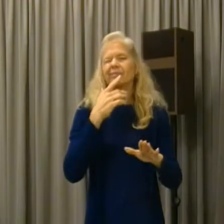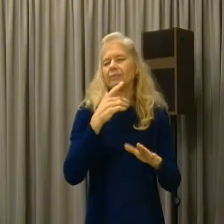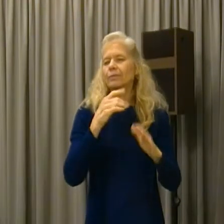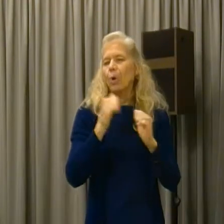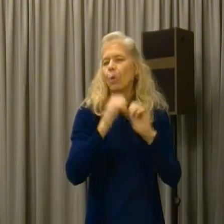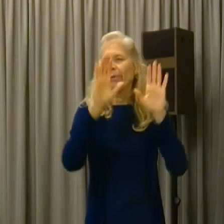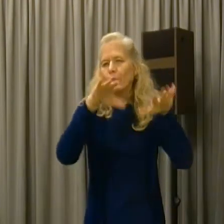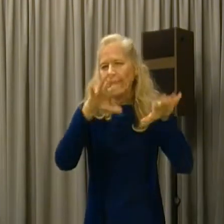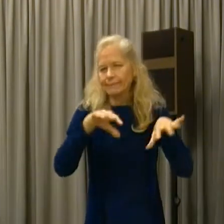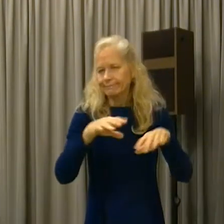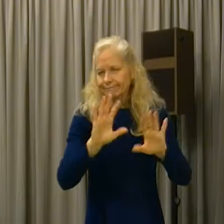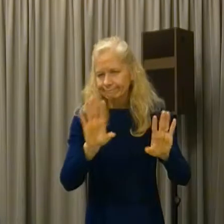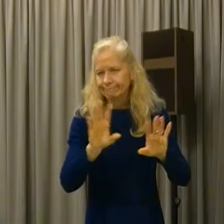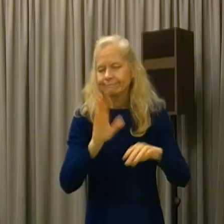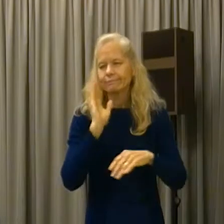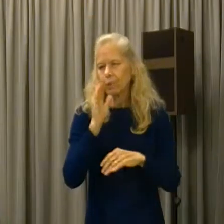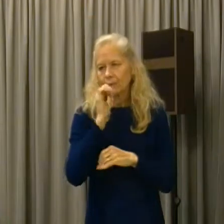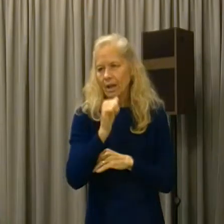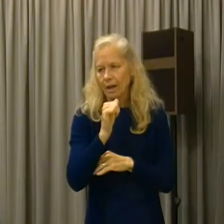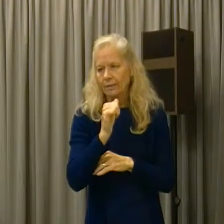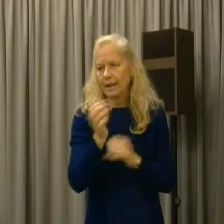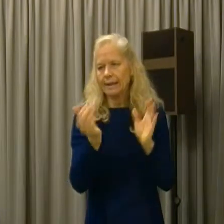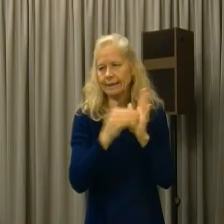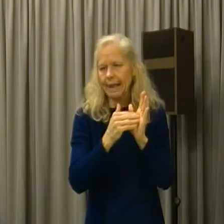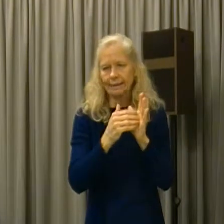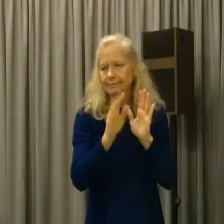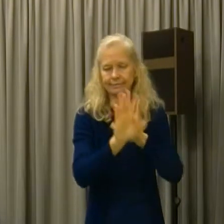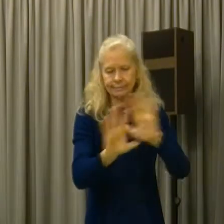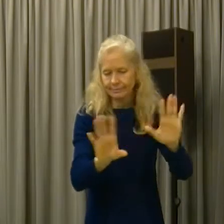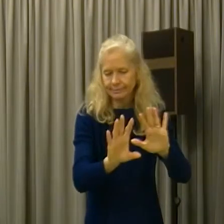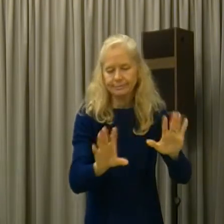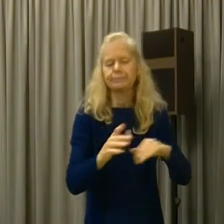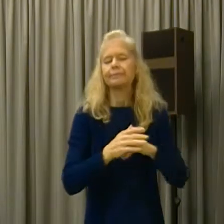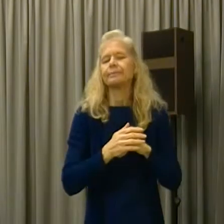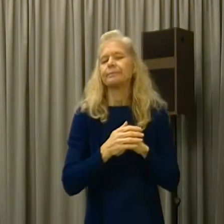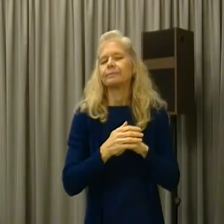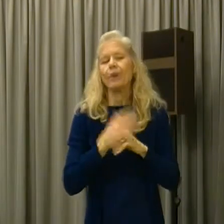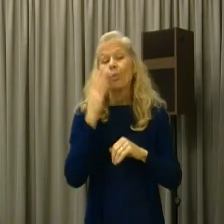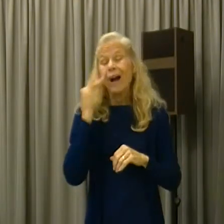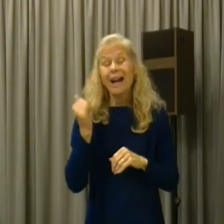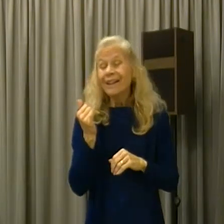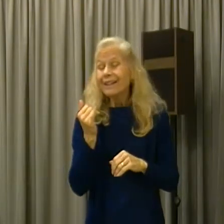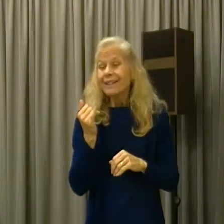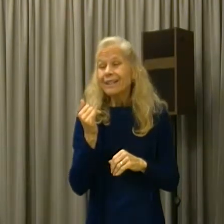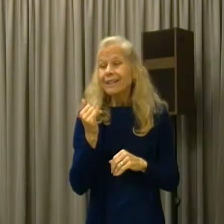That's where our problem often lies. It's in the imagination of our heart.